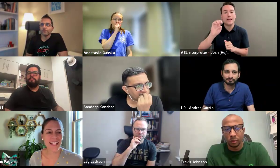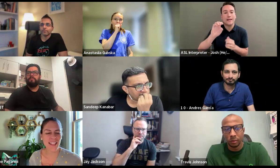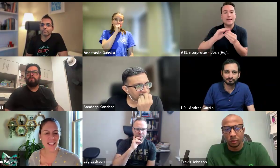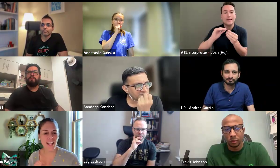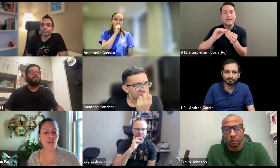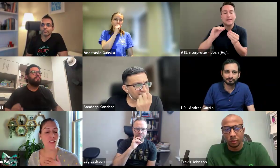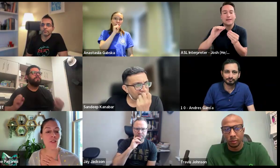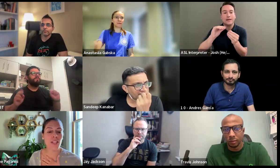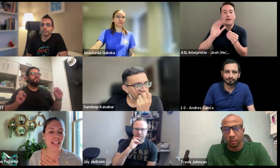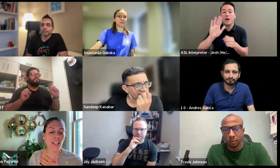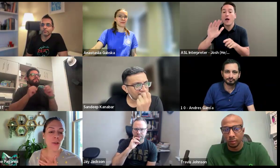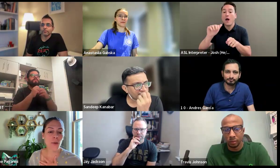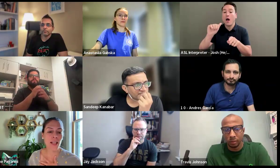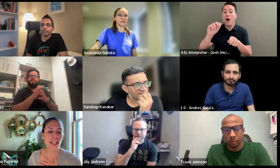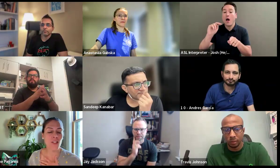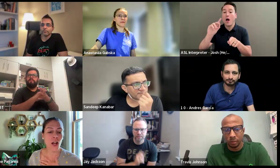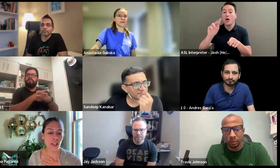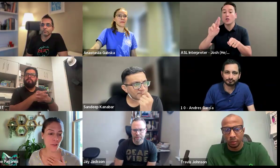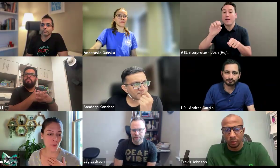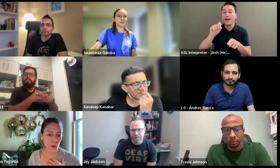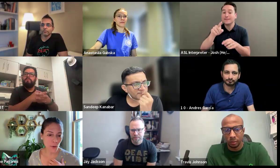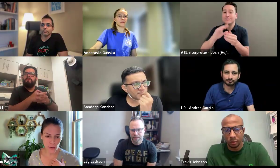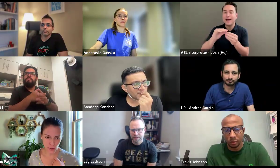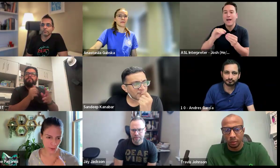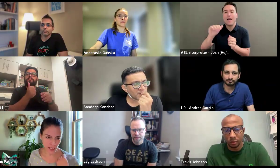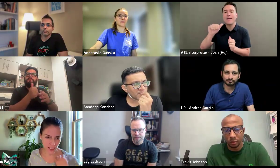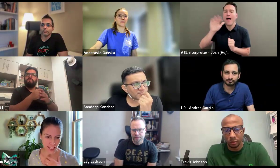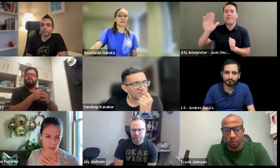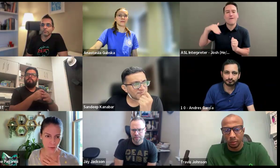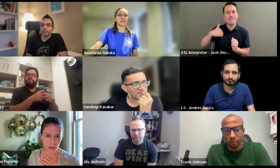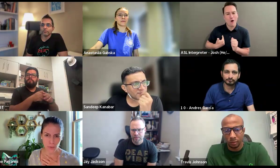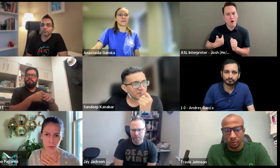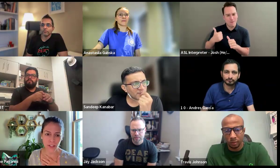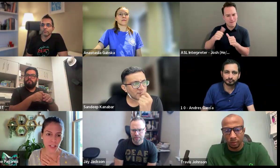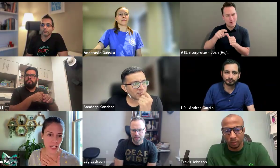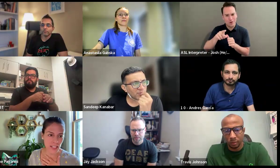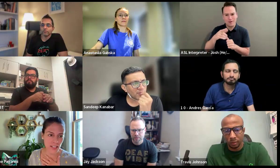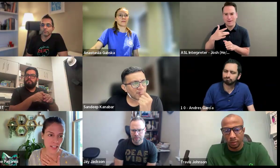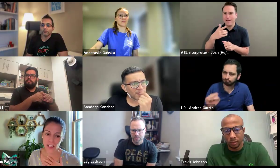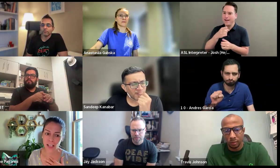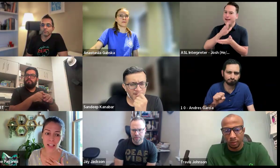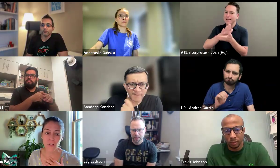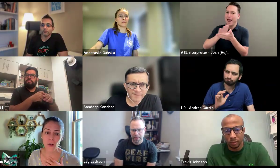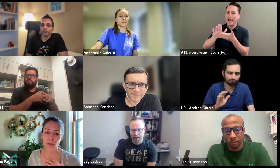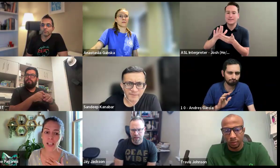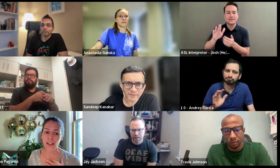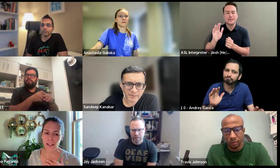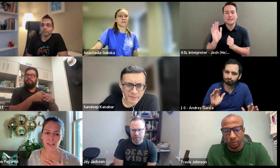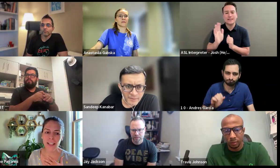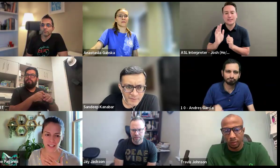and Andres, you said like it's not their fault or something like that, and you were very nice. If you said yes,